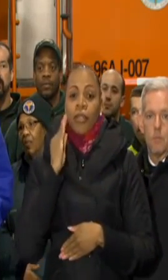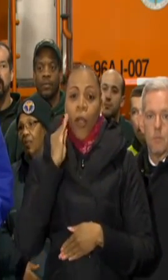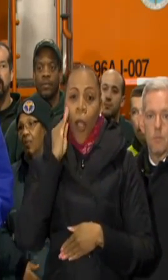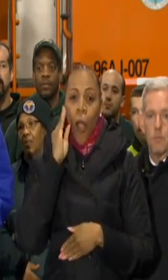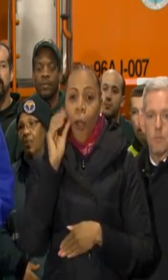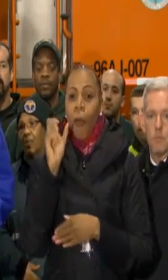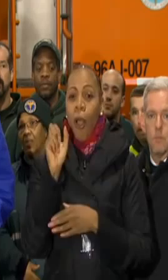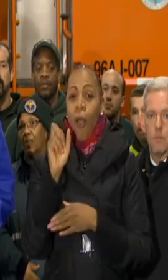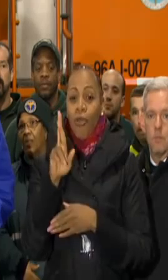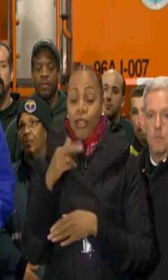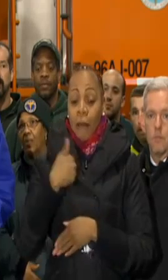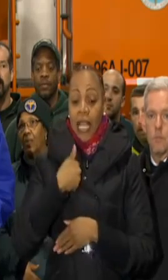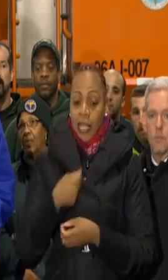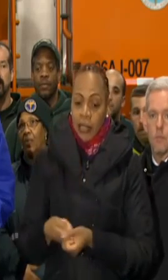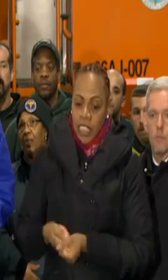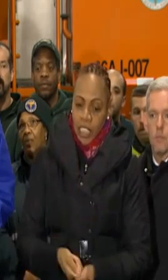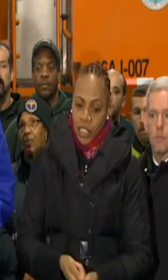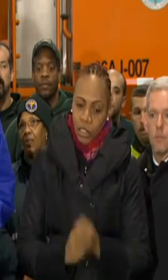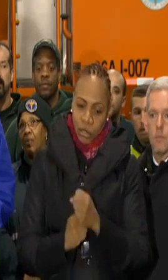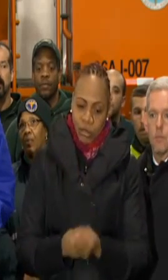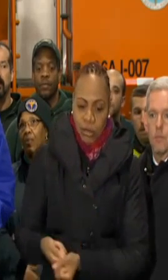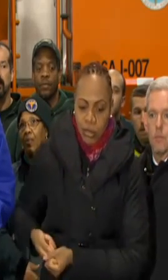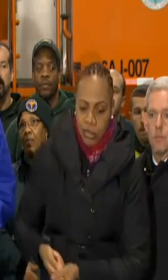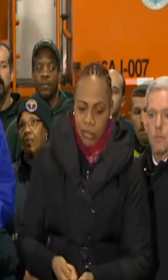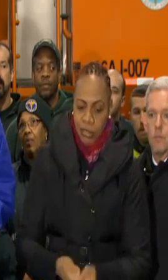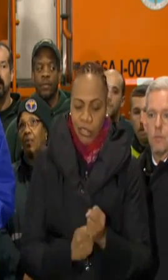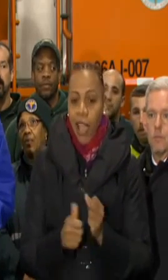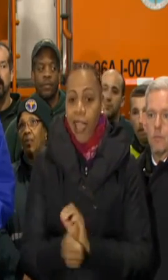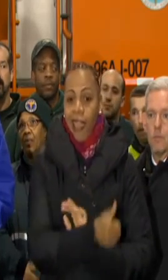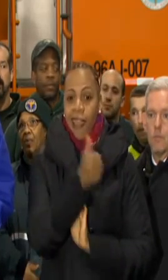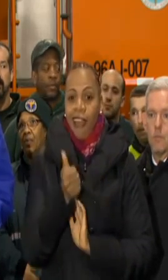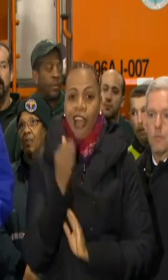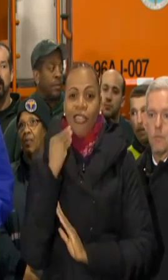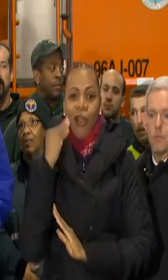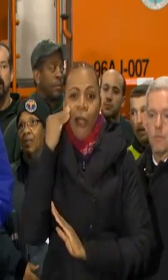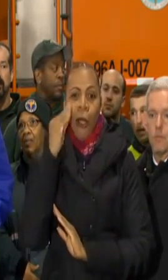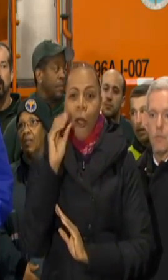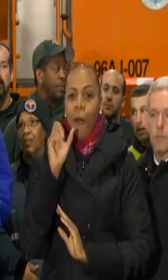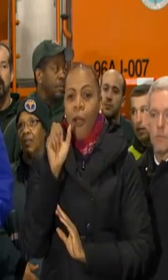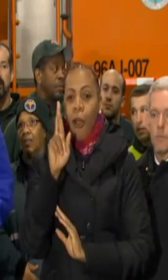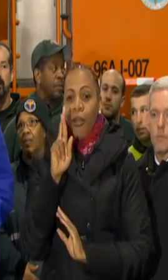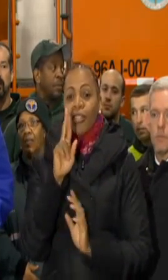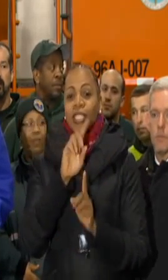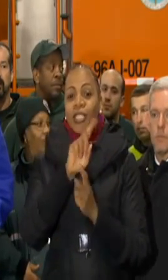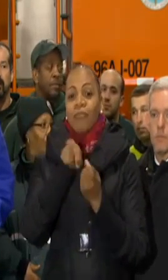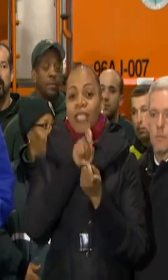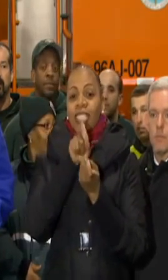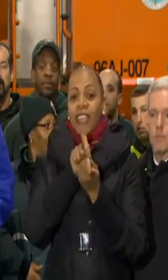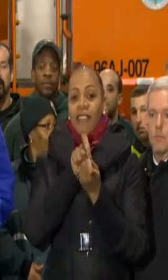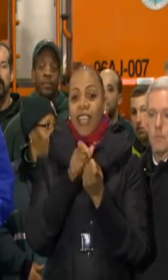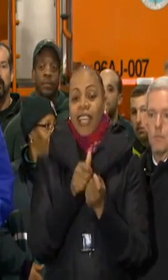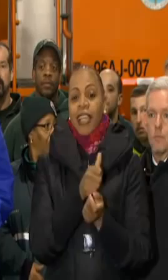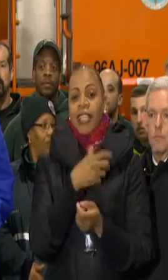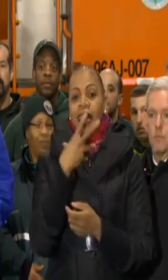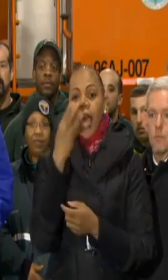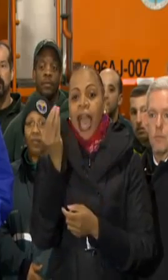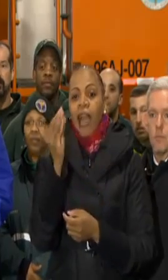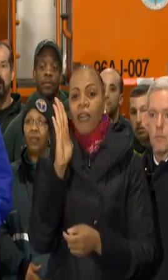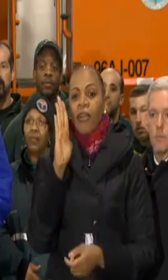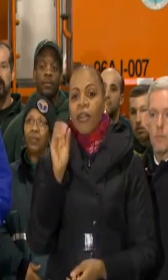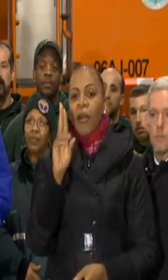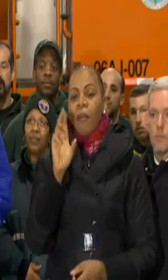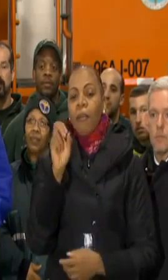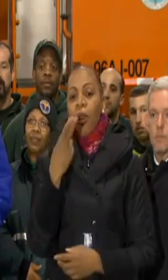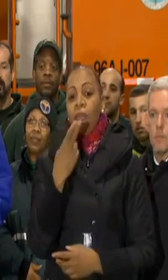this morning, and I would say to all other homeowners, particularly in the outer boroughs, you need to